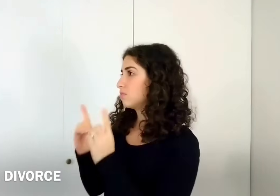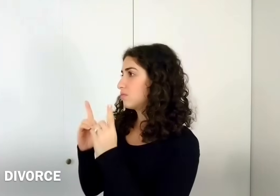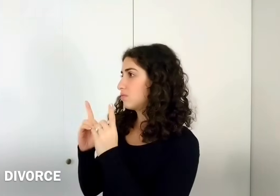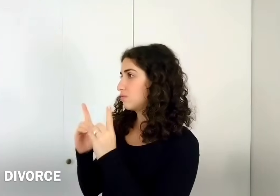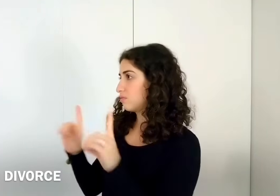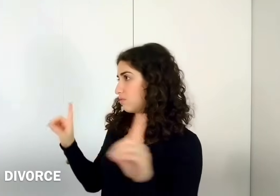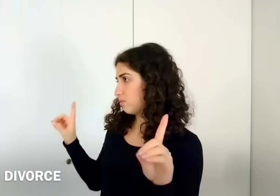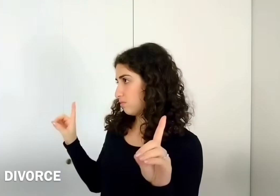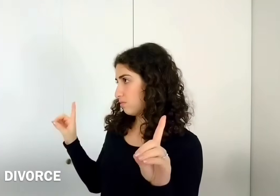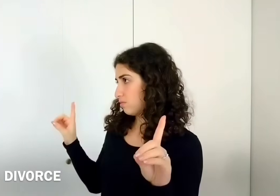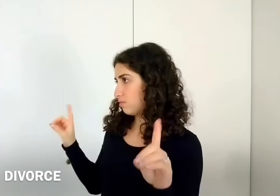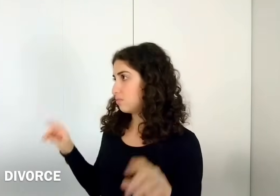Or divorced.